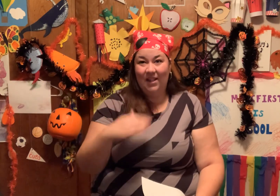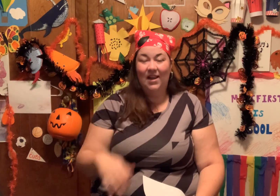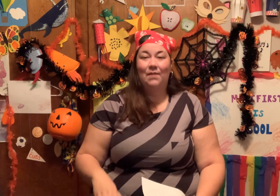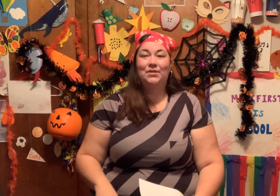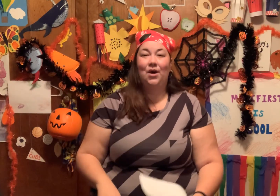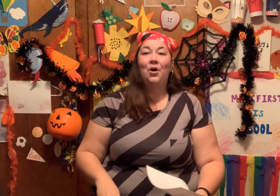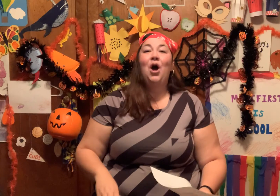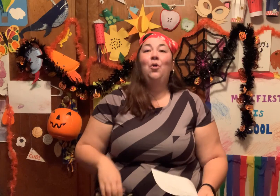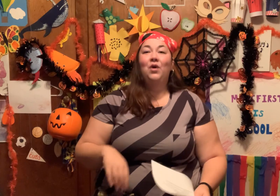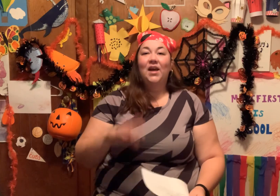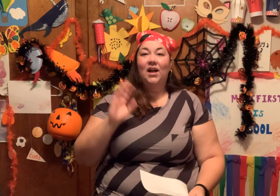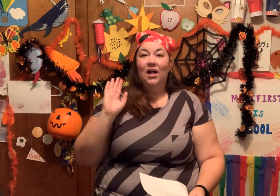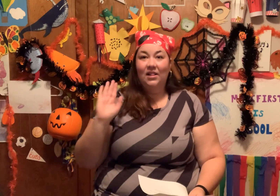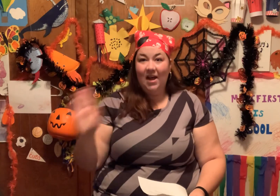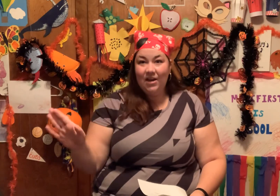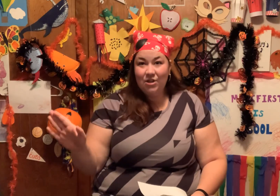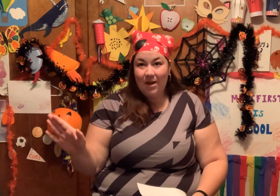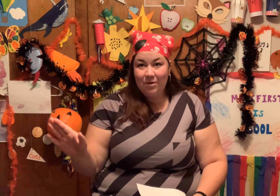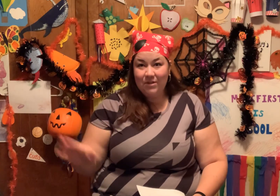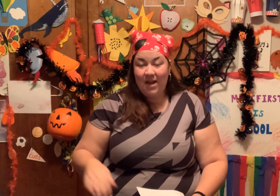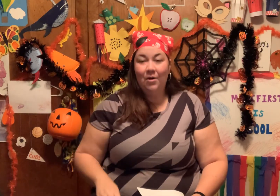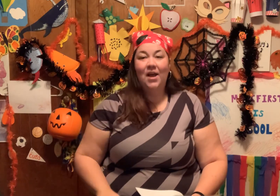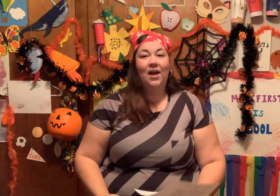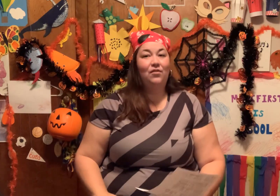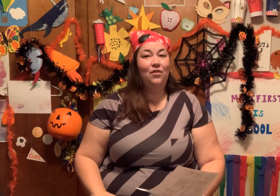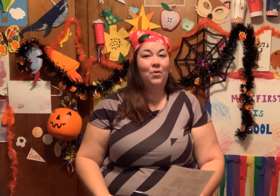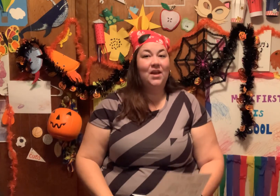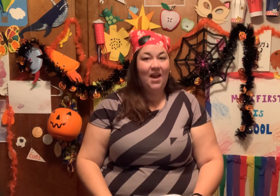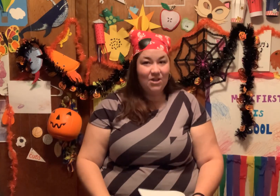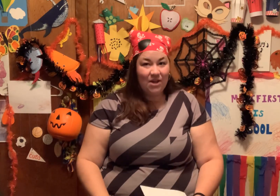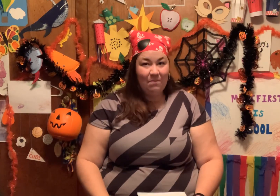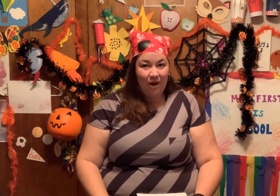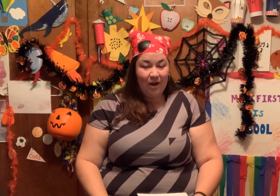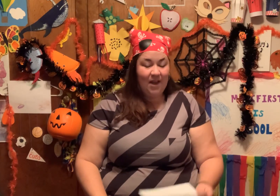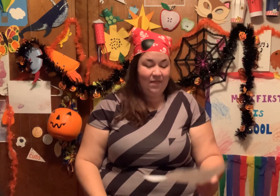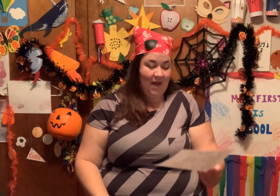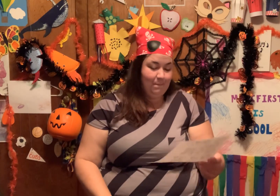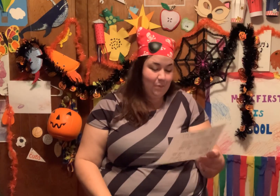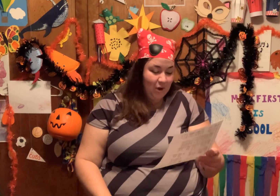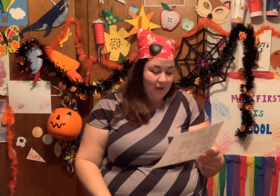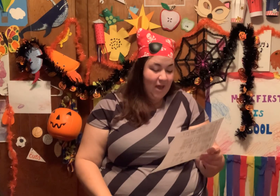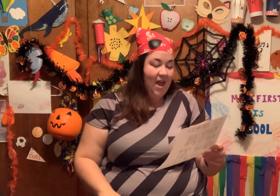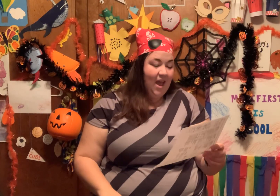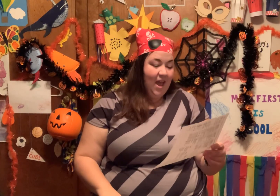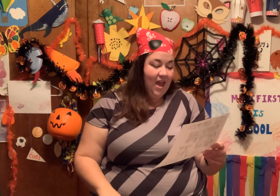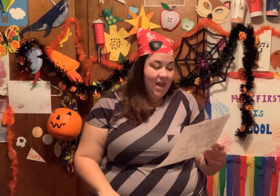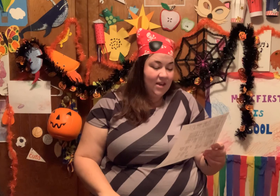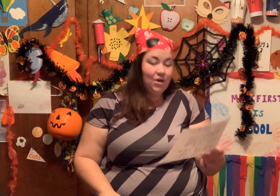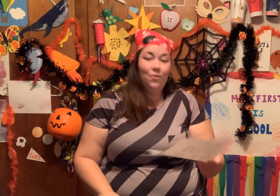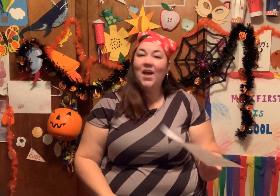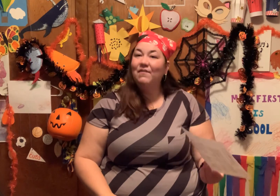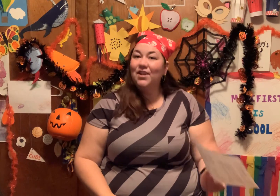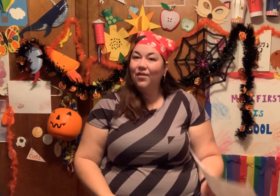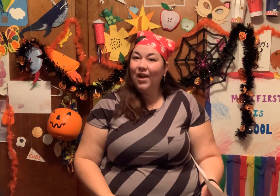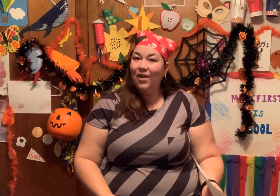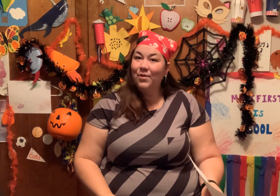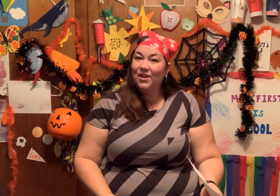up. So we'll get a lot of chapters out so we can catch up on that book. And we have another Halloween